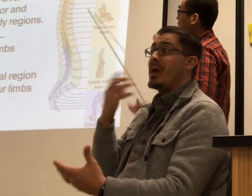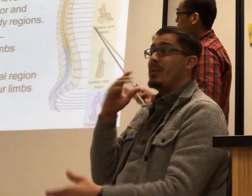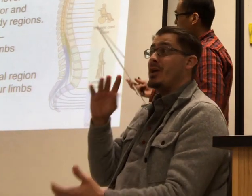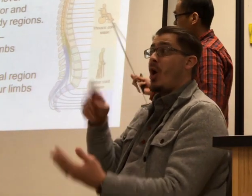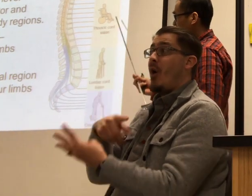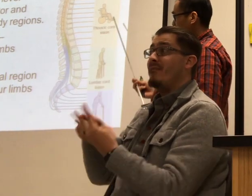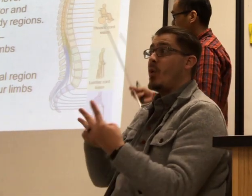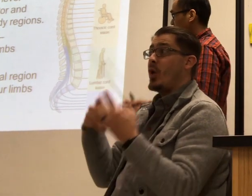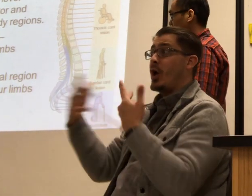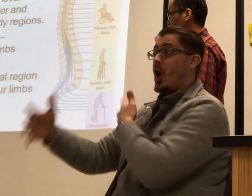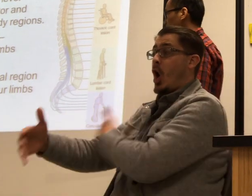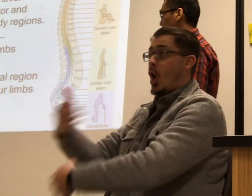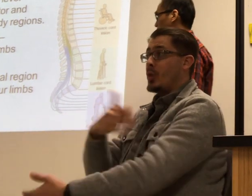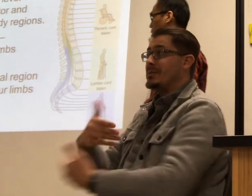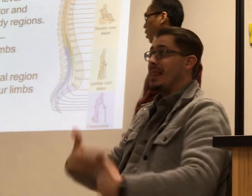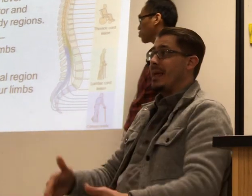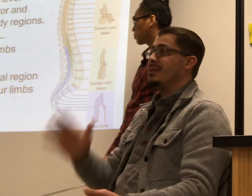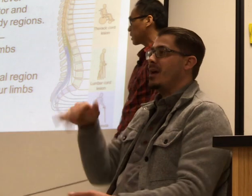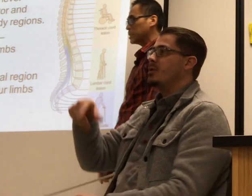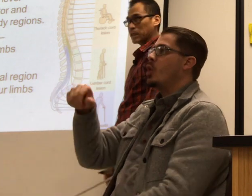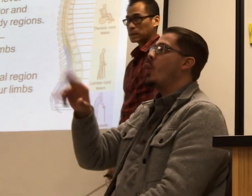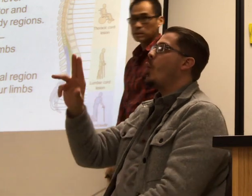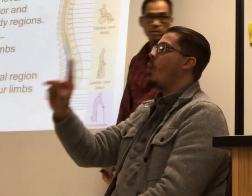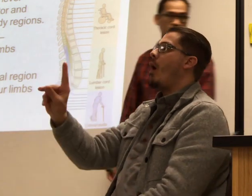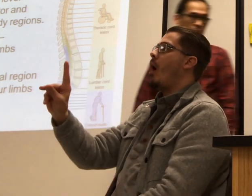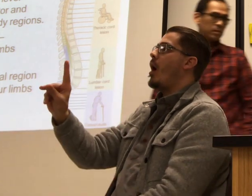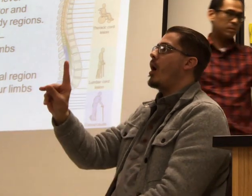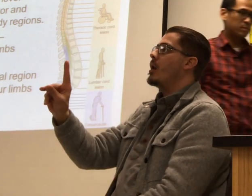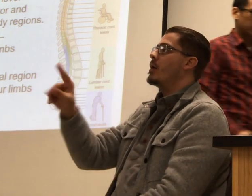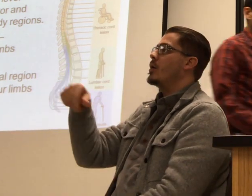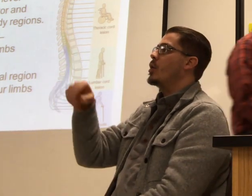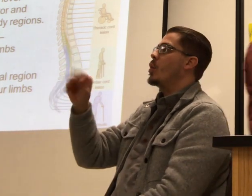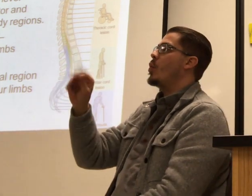limbs. That's called quadriplegic.